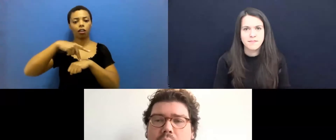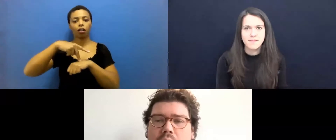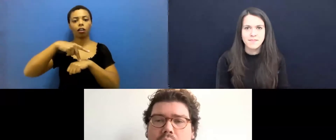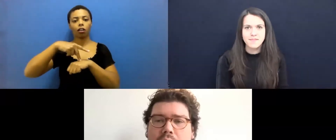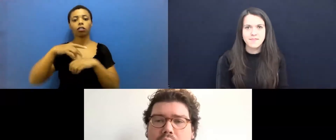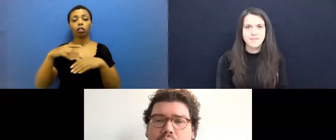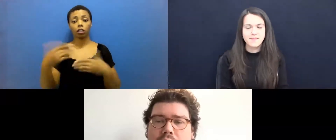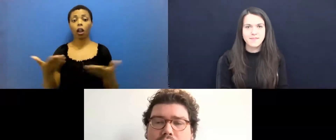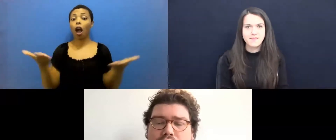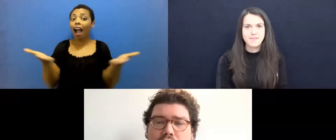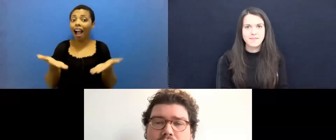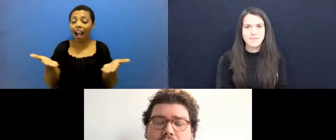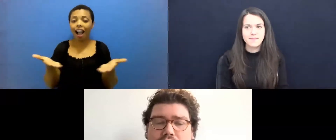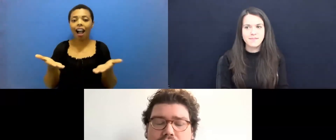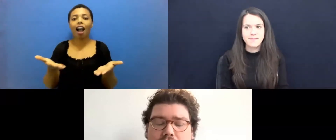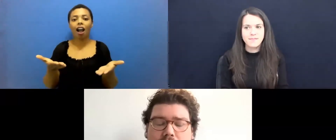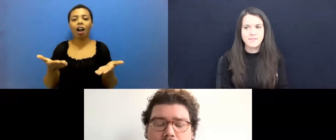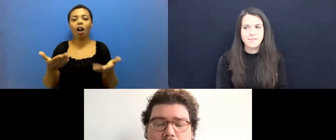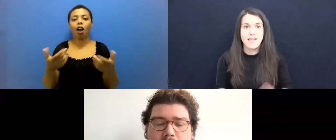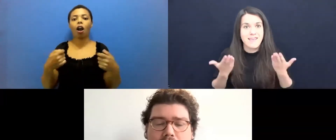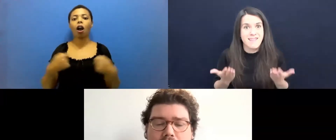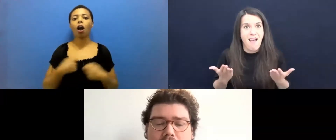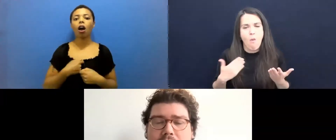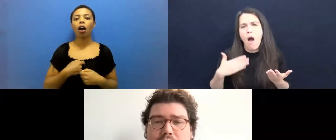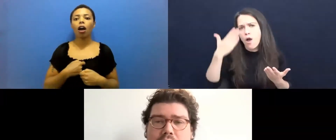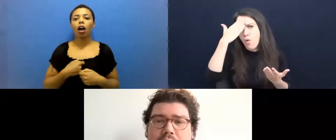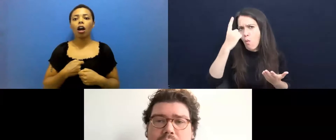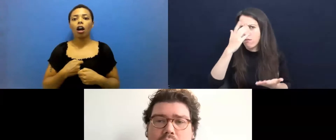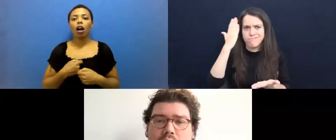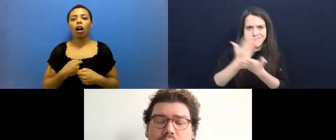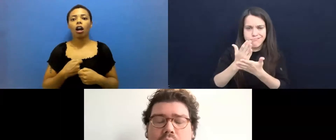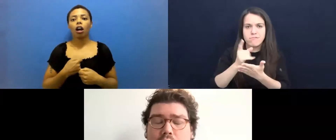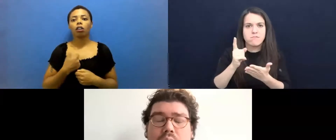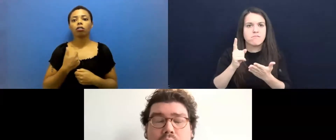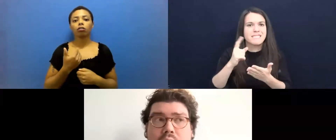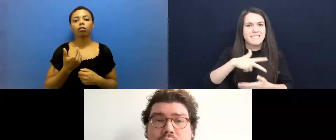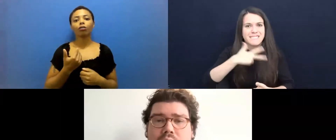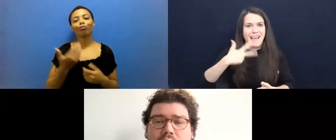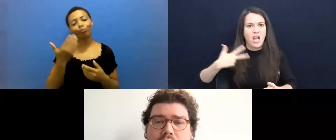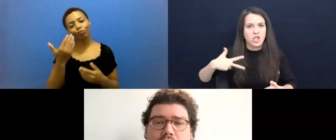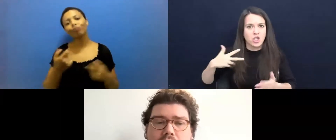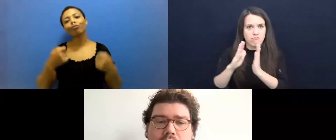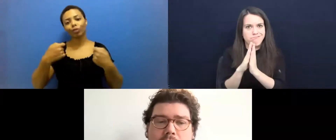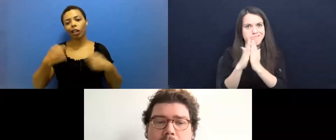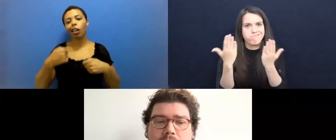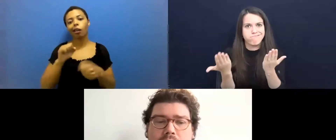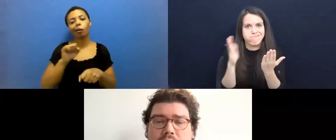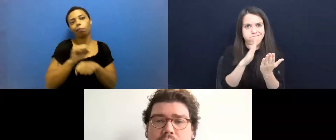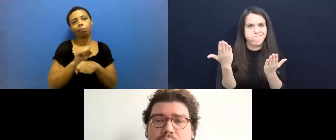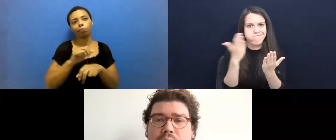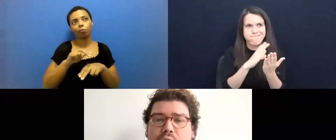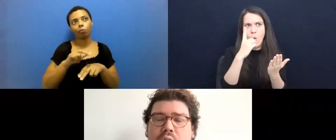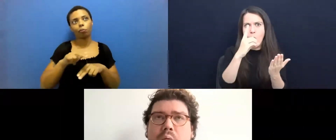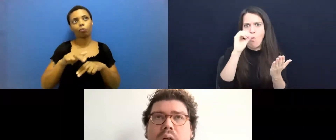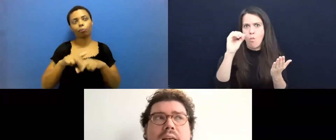right now, I know that for sure the Danish handbook has over 100